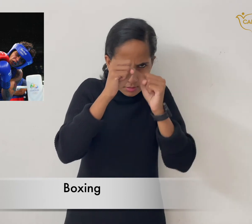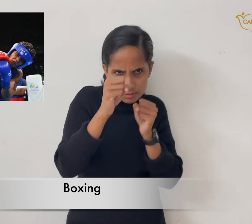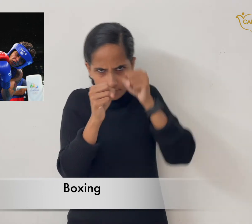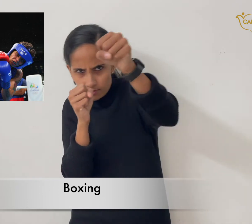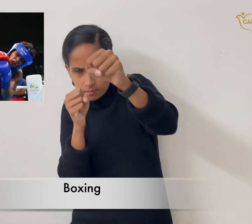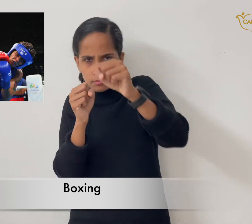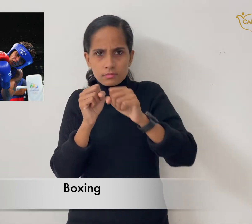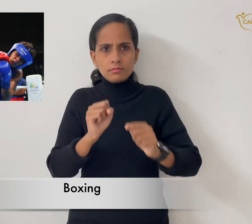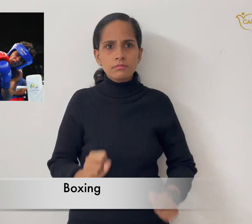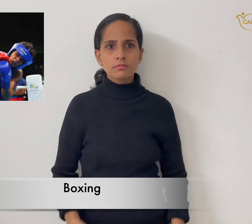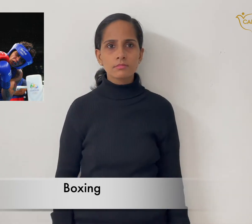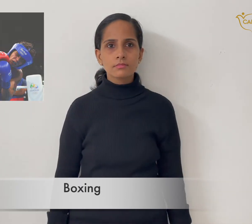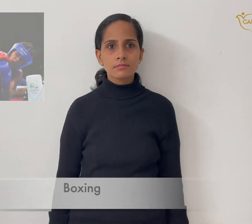Boxing.